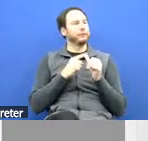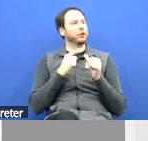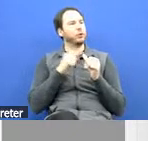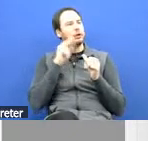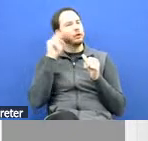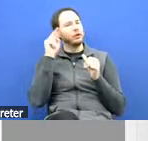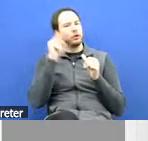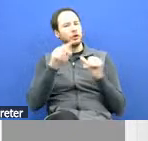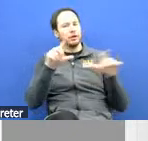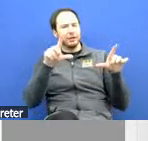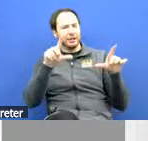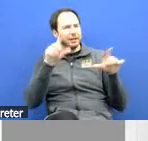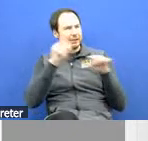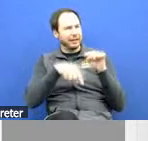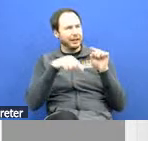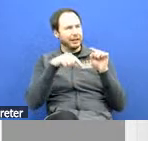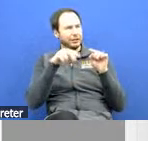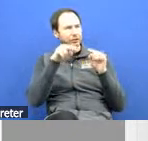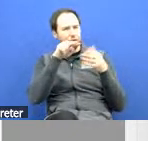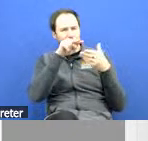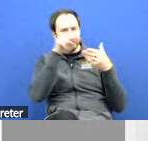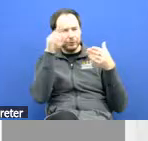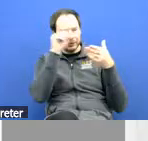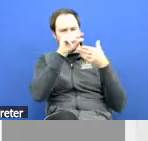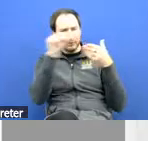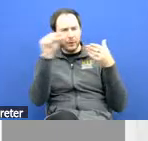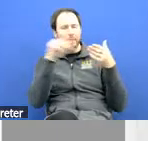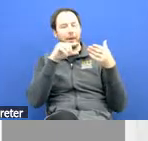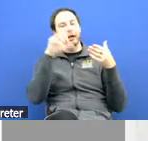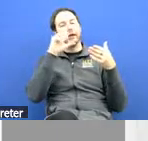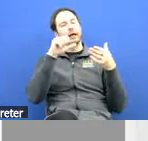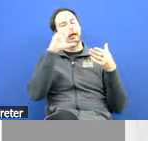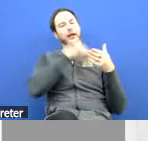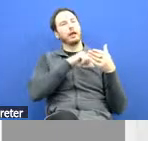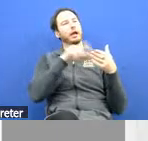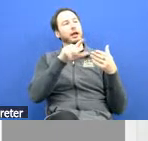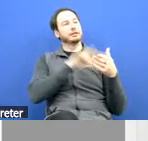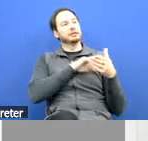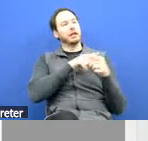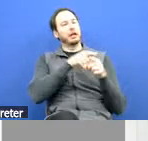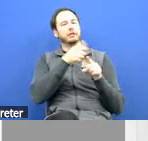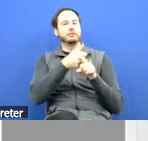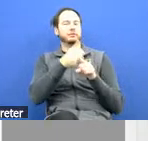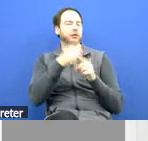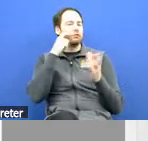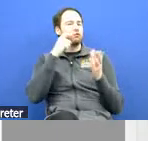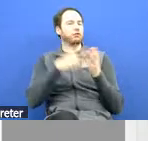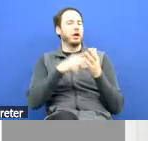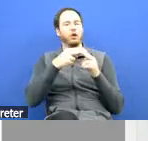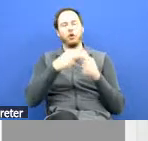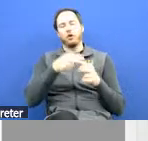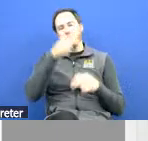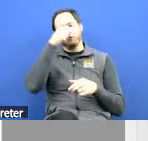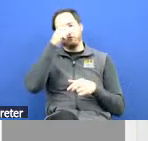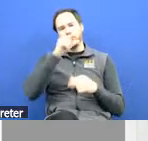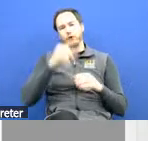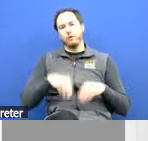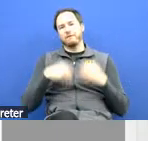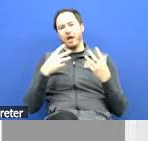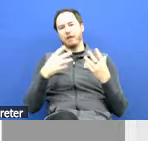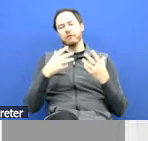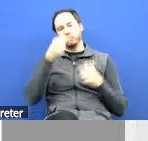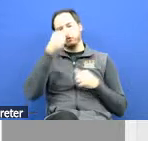at it from here, I can't quite read it because it's small, but I can see from the style, it's Greek Revival. So we pulled up some example of